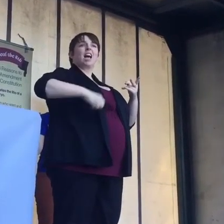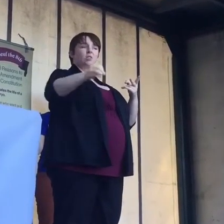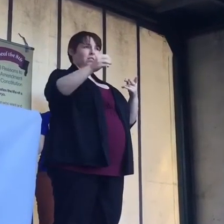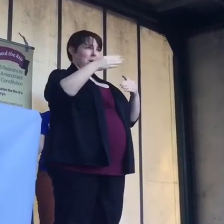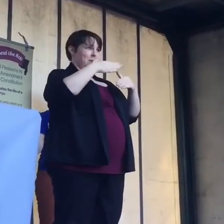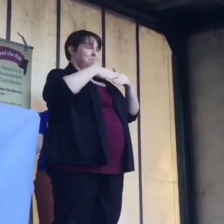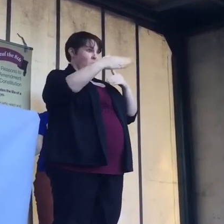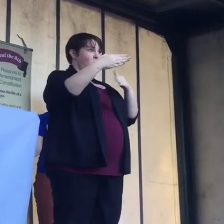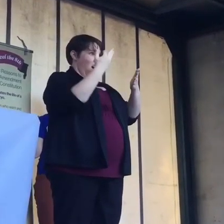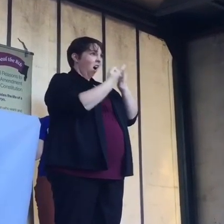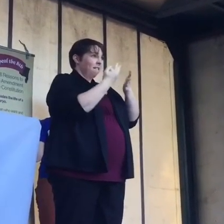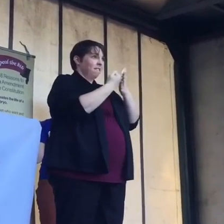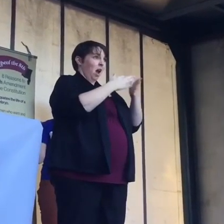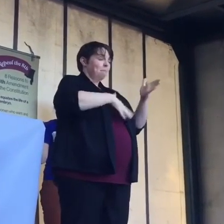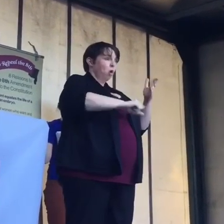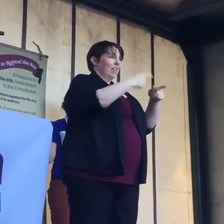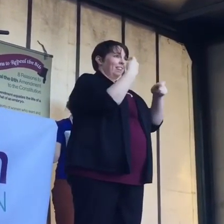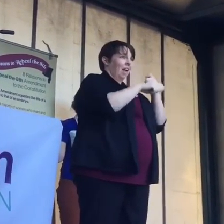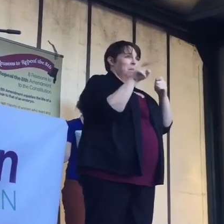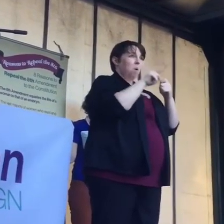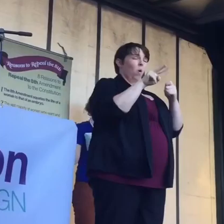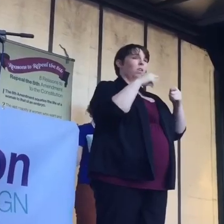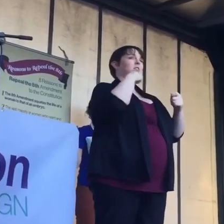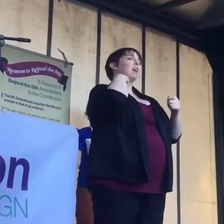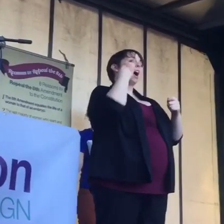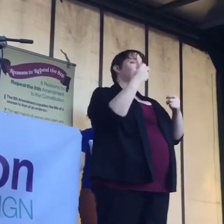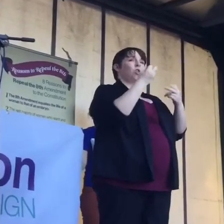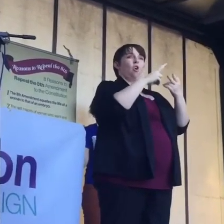an appendicectomy put together. So it's common.